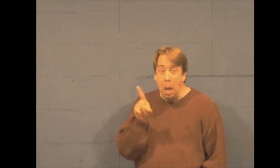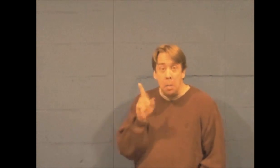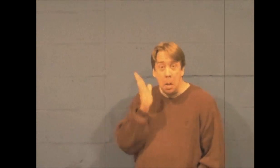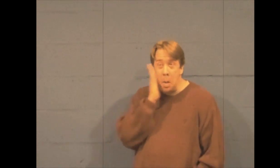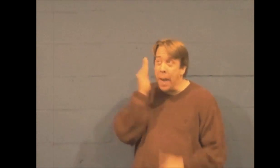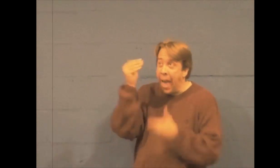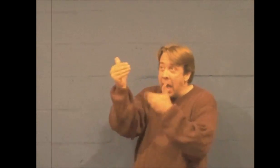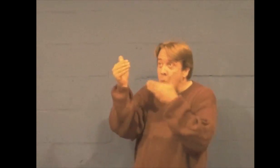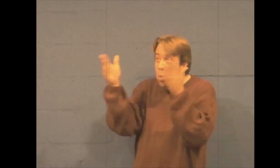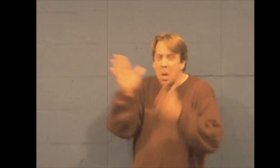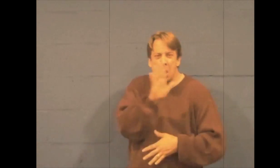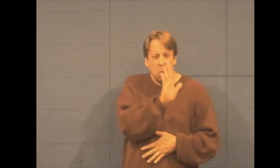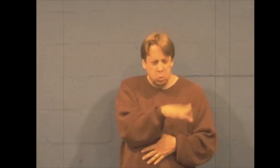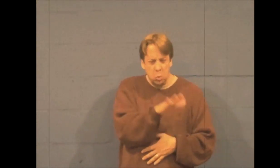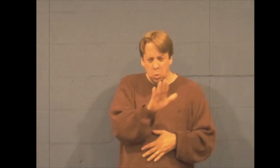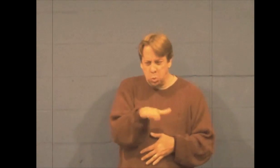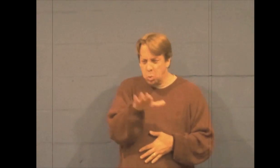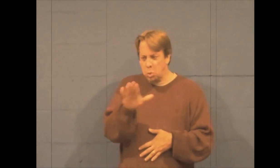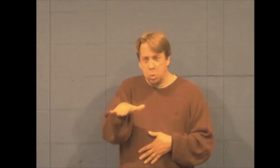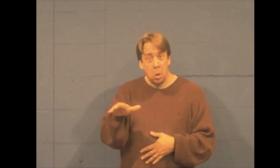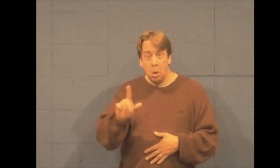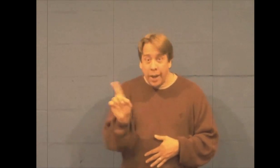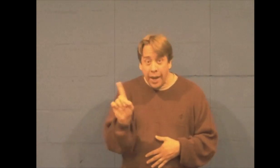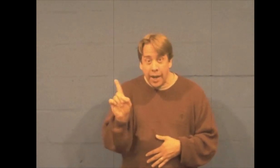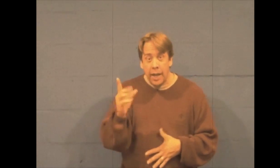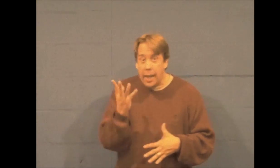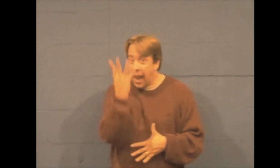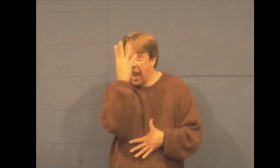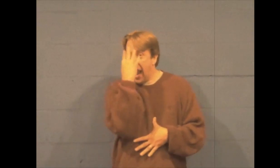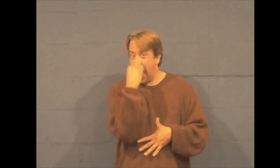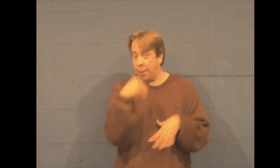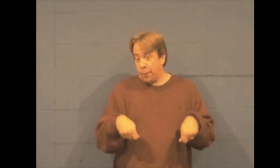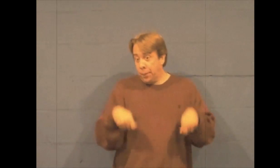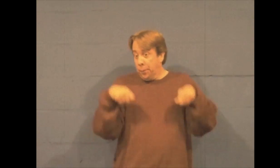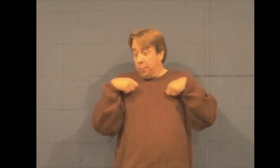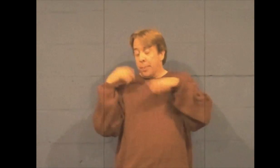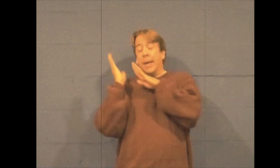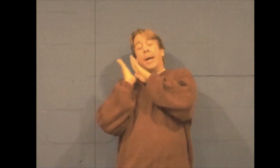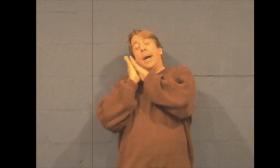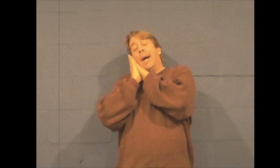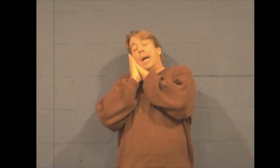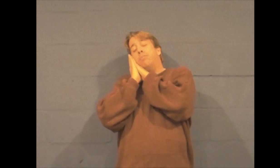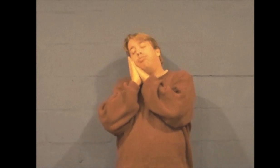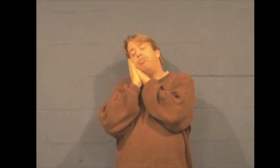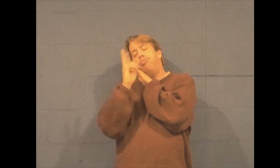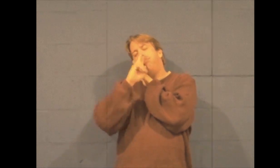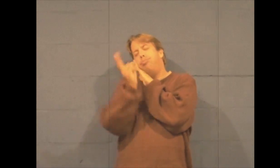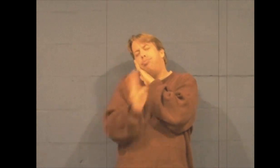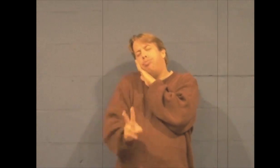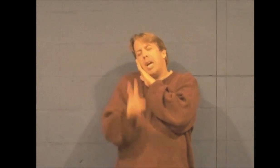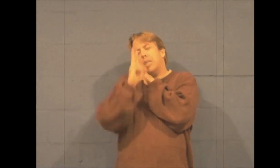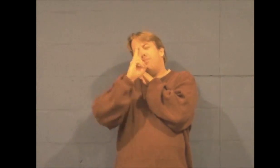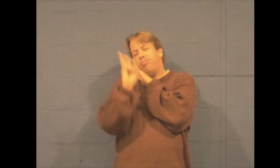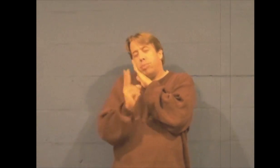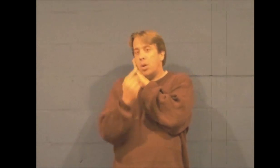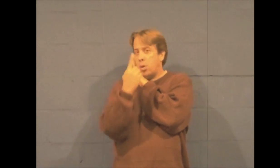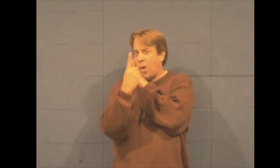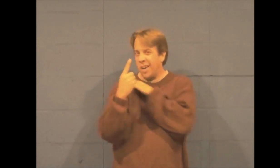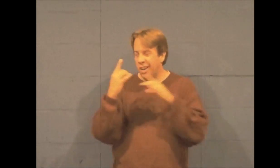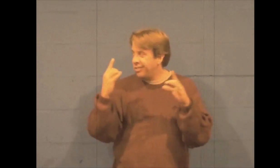And upstairs in the bedroom, all the children were sleeping in their beds. They were snoring.